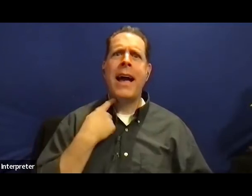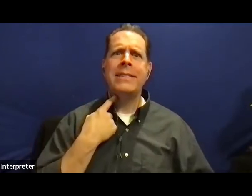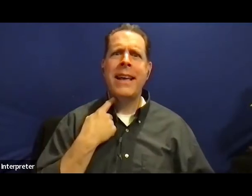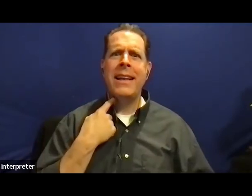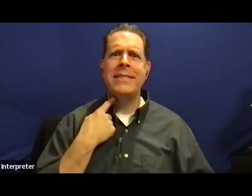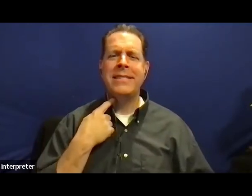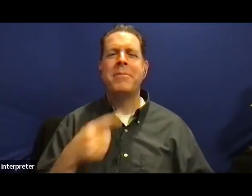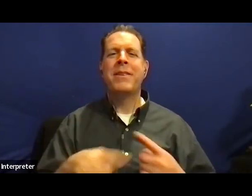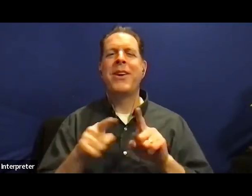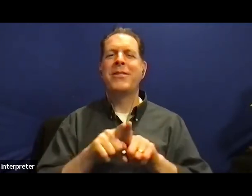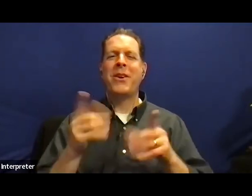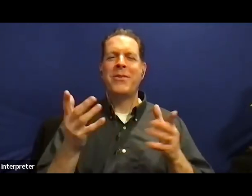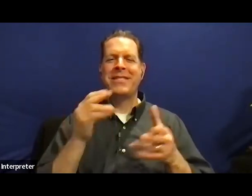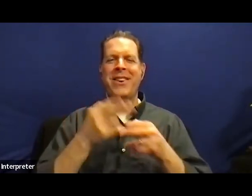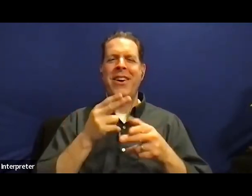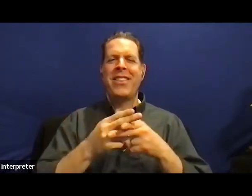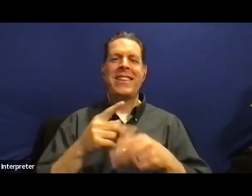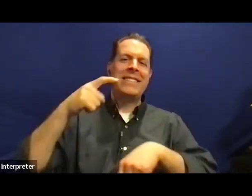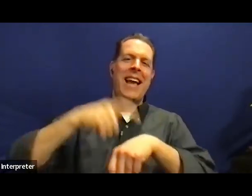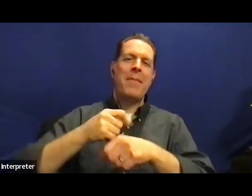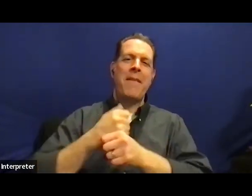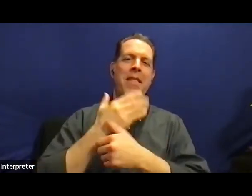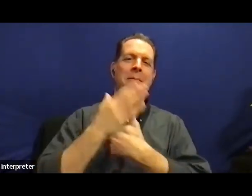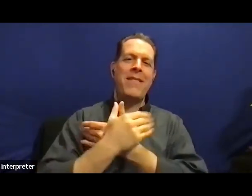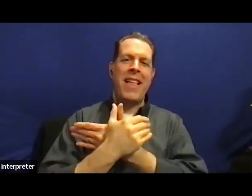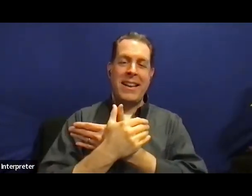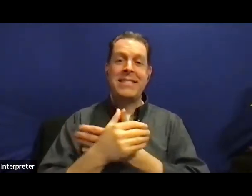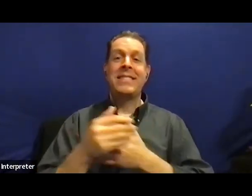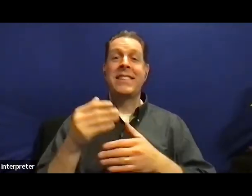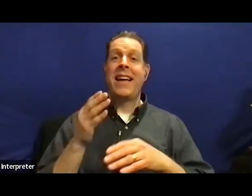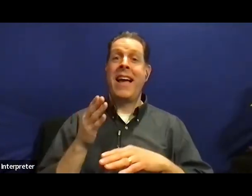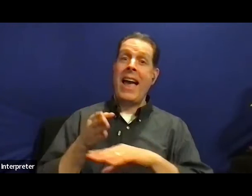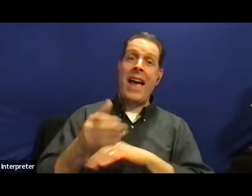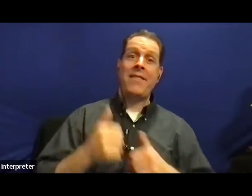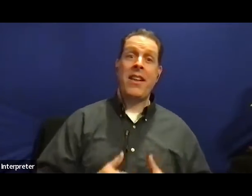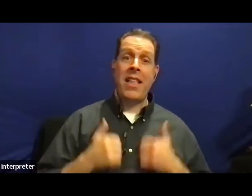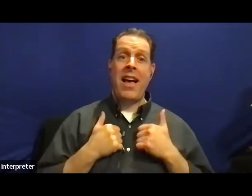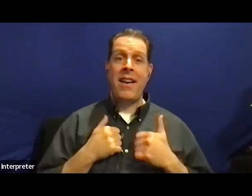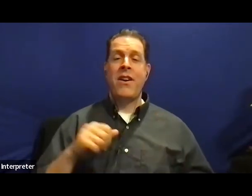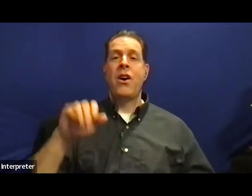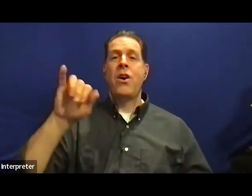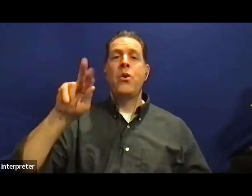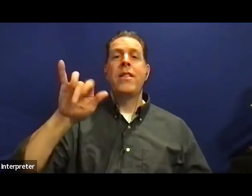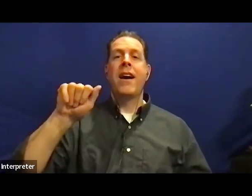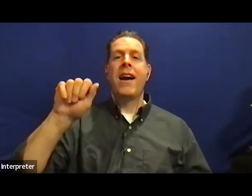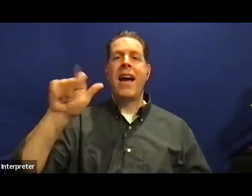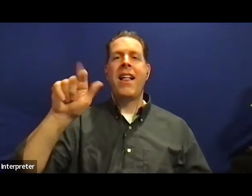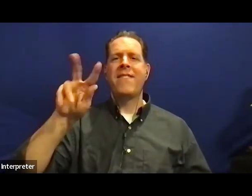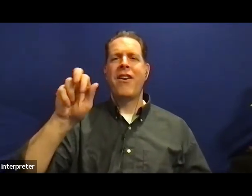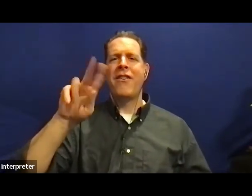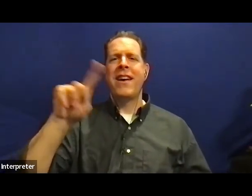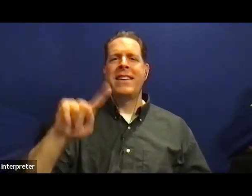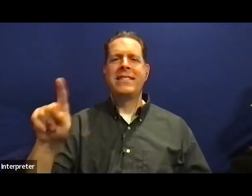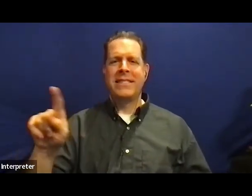of the Butterflies. The selection is Afterlife by Julia Alvarez, a novel